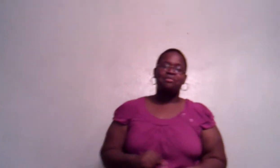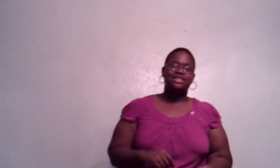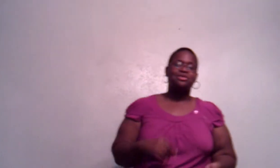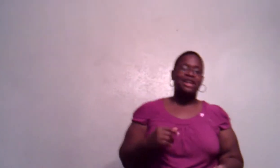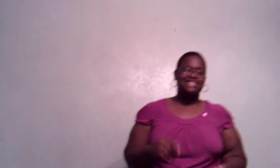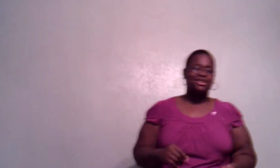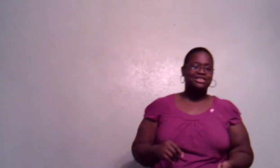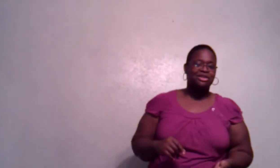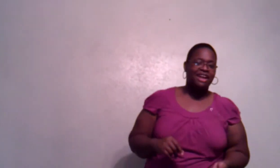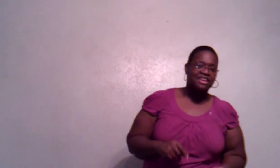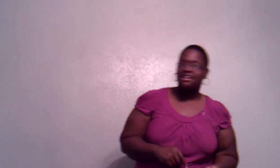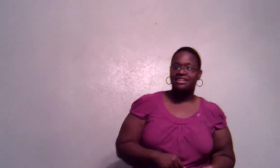happens when I start to drive the car.